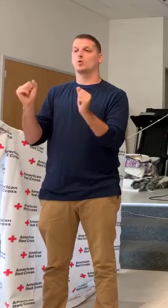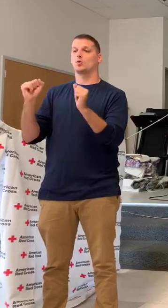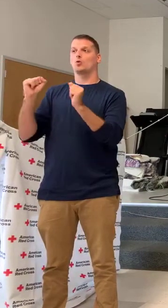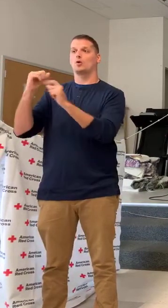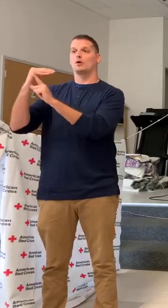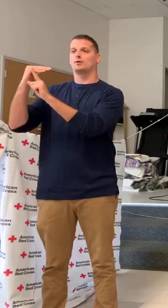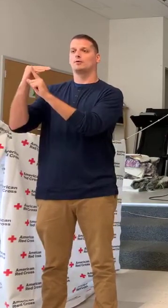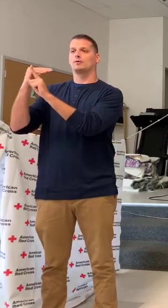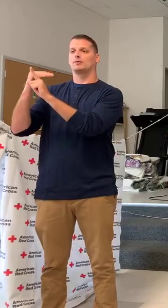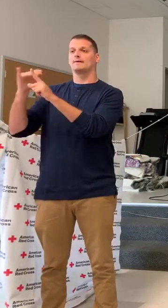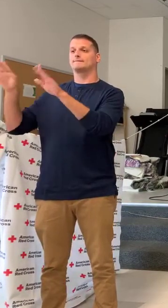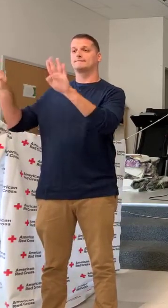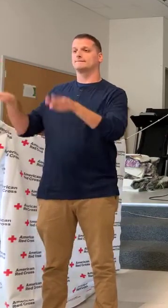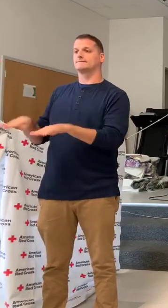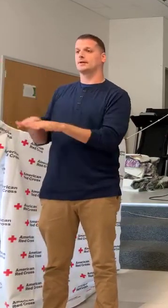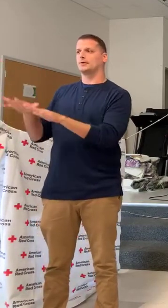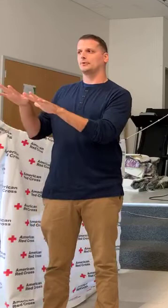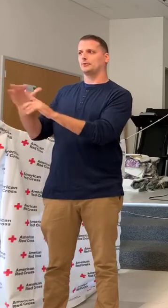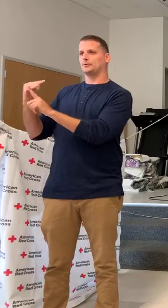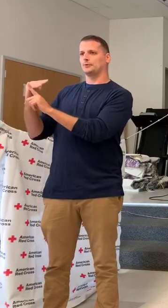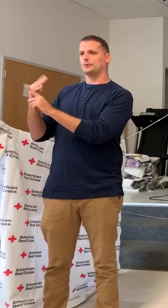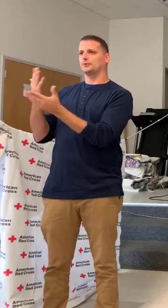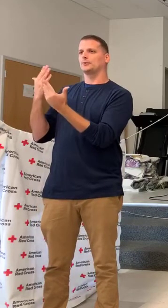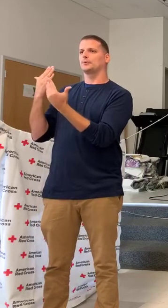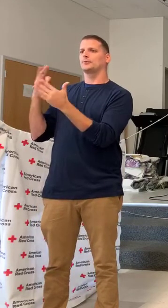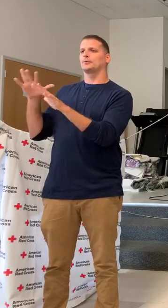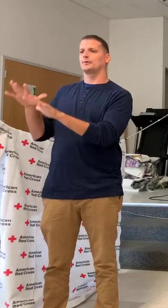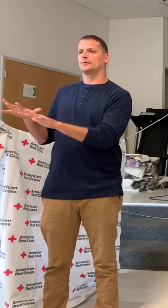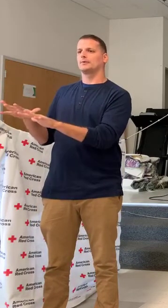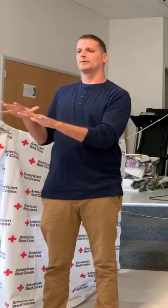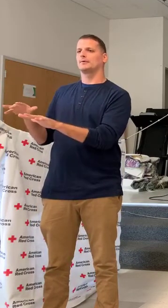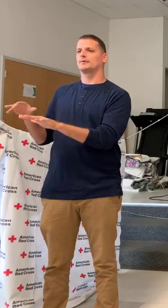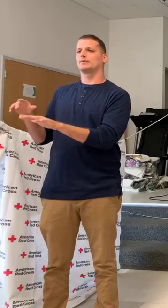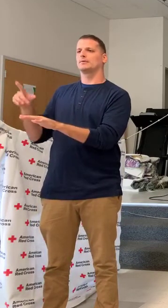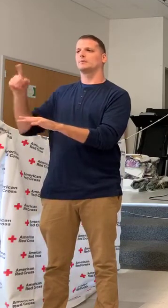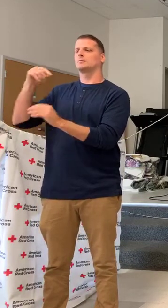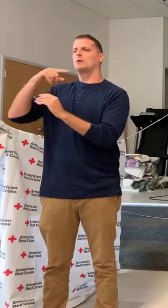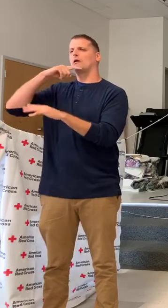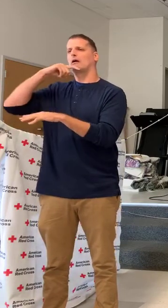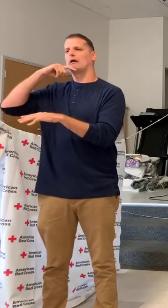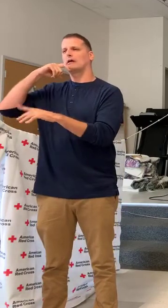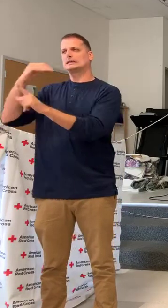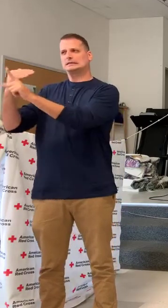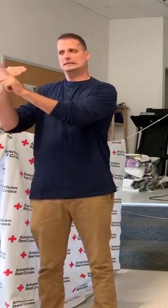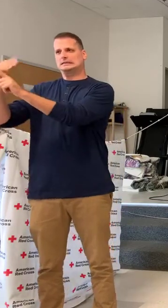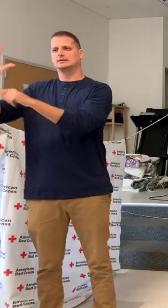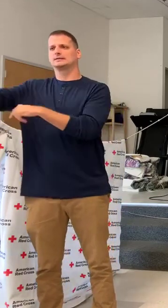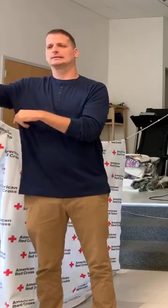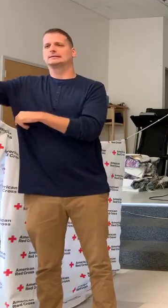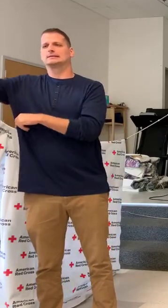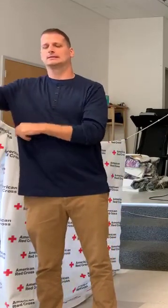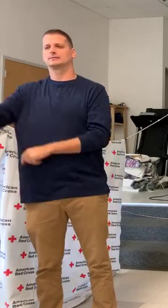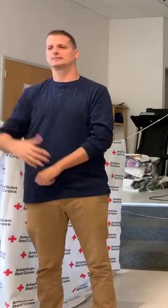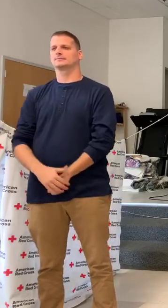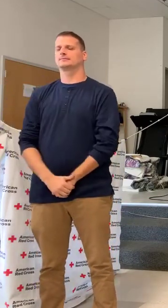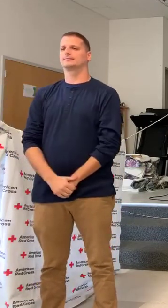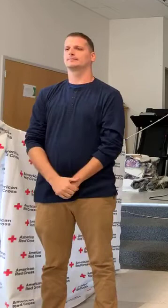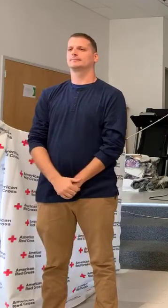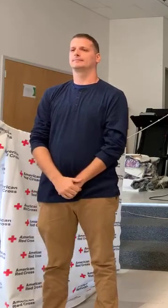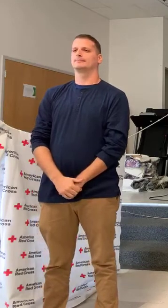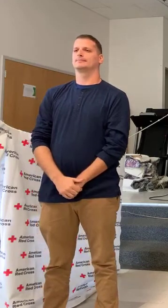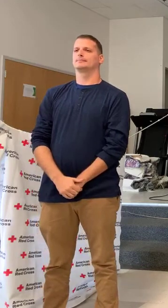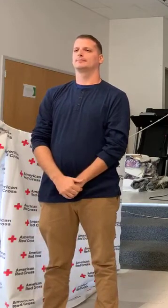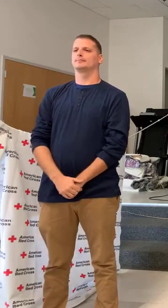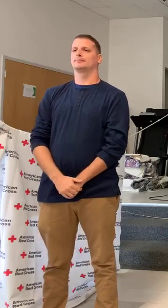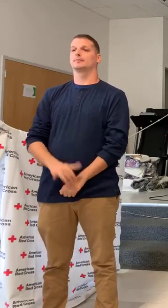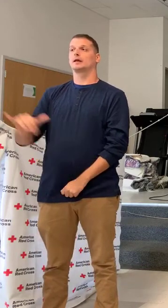from those stronger winds we could see on the instrumentation up above us. And then once we mixed out that inversion and started to get into those stronger winds aloft, they